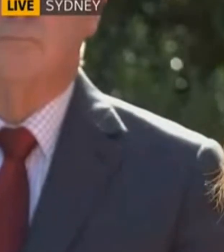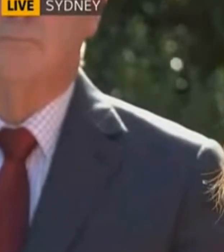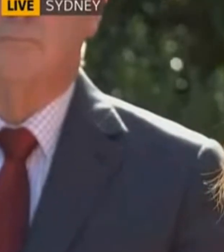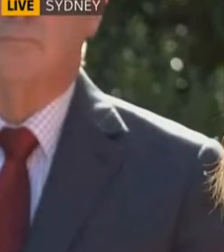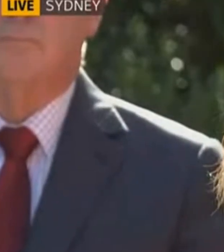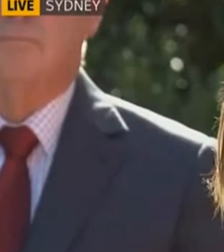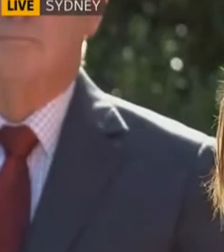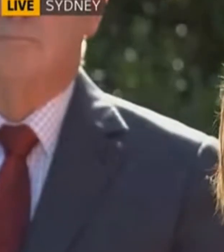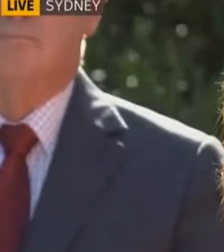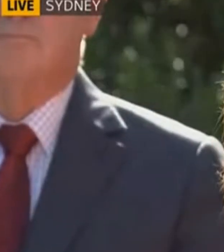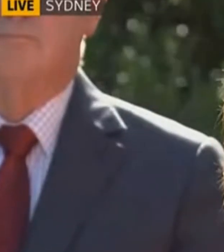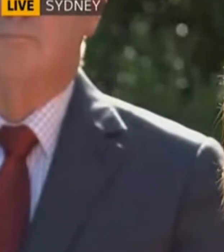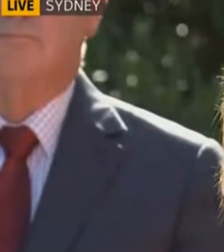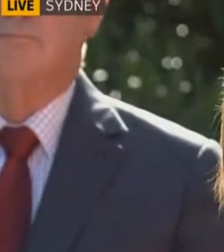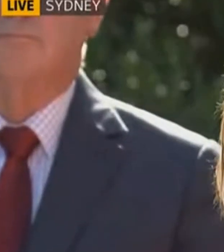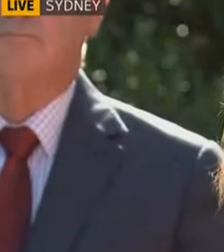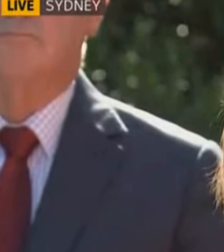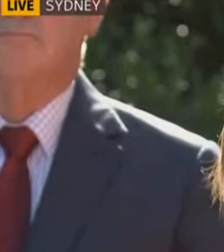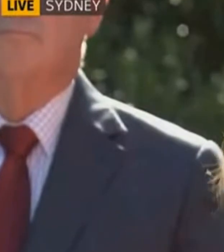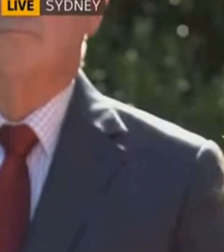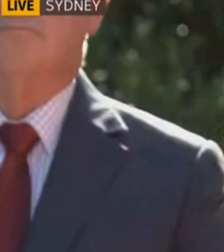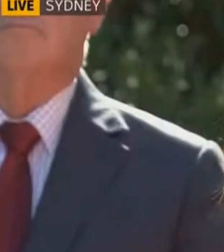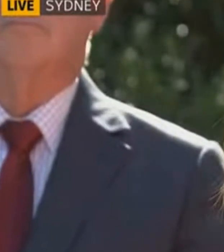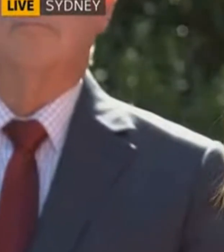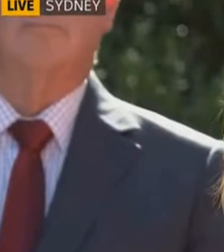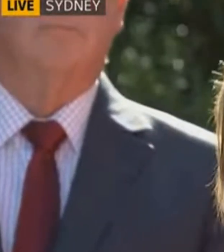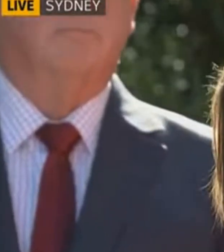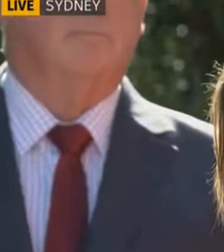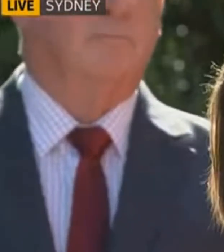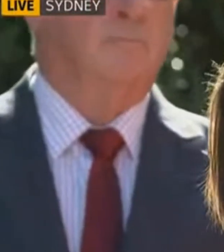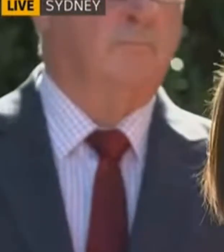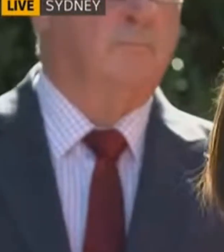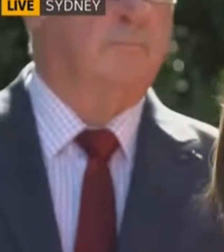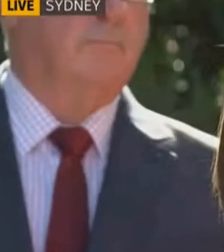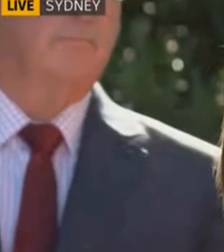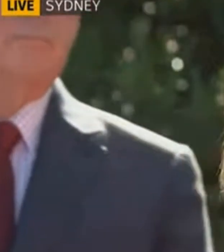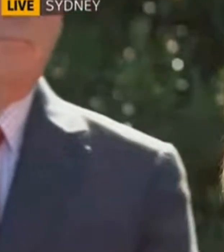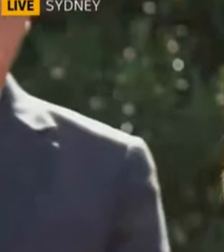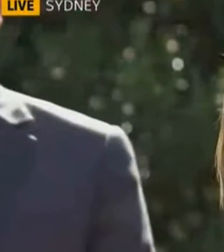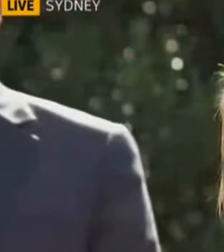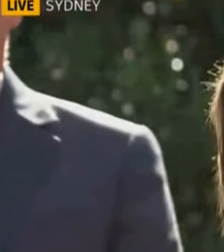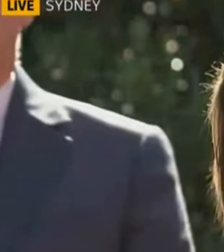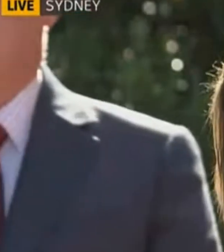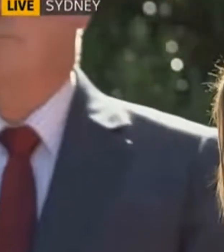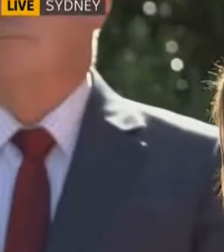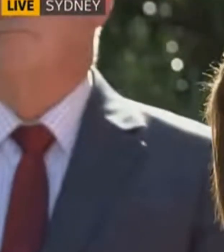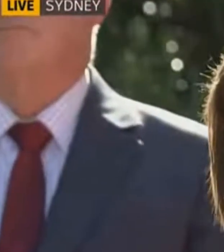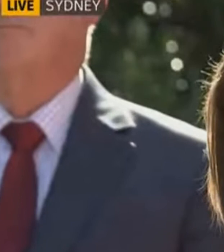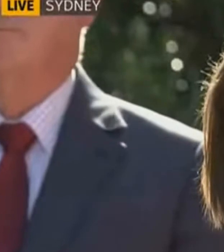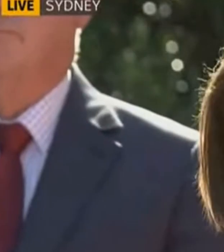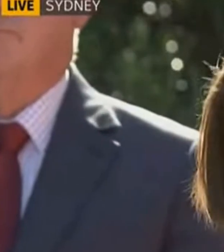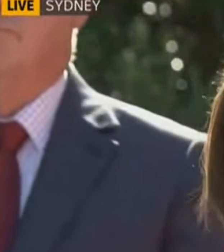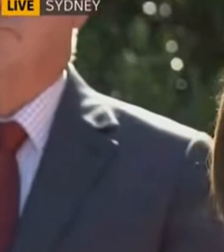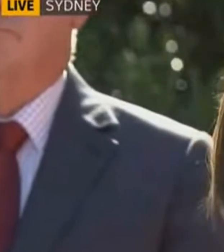that when our nation had those higher number of cases back in February and March, the vast majority of those cases were